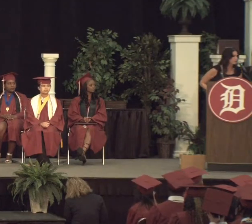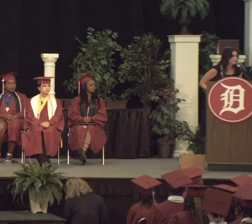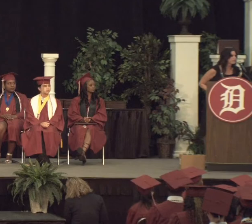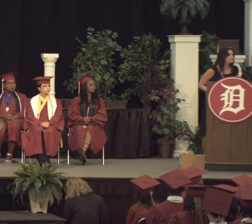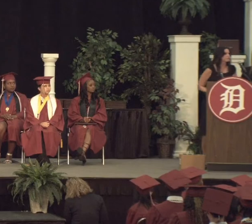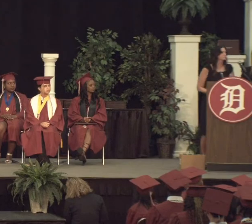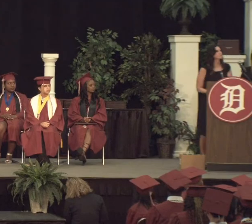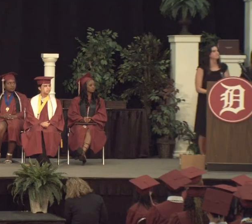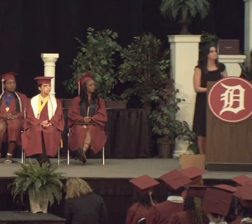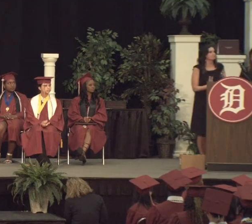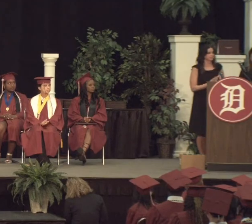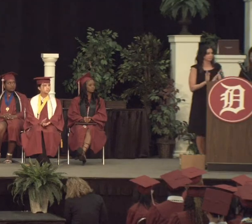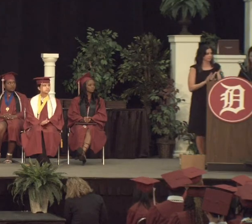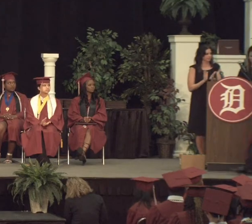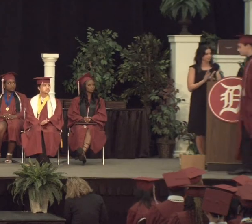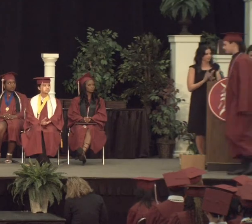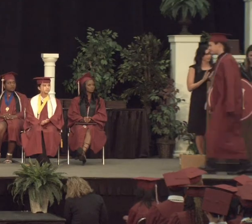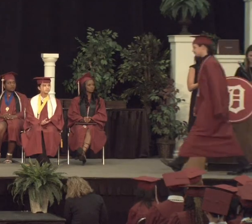Adrian Doherty.